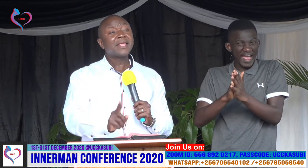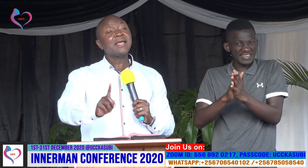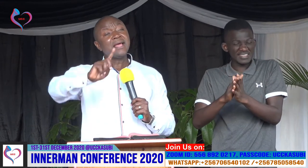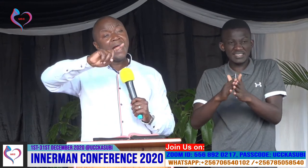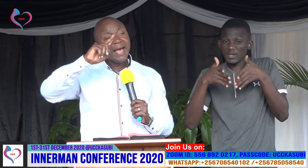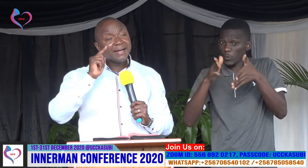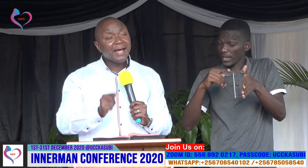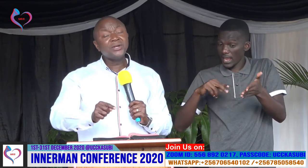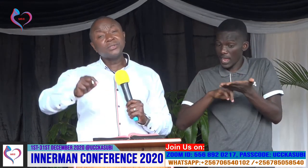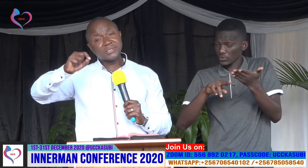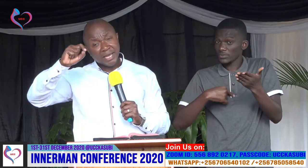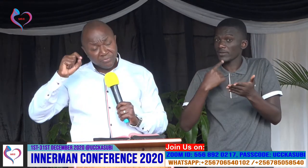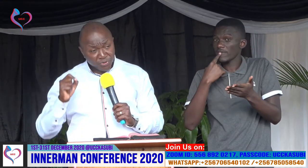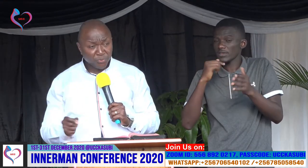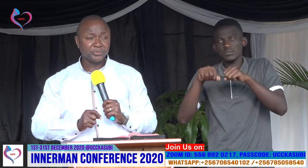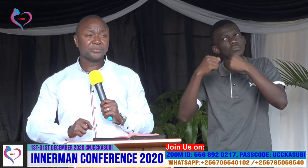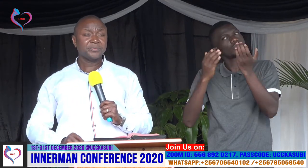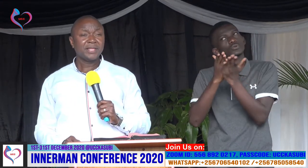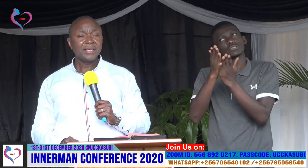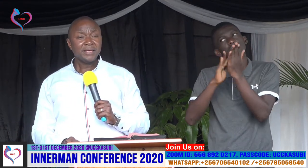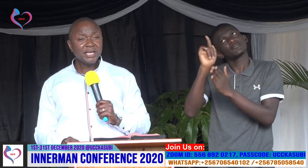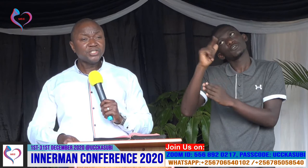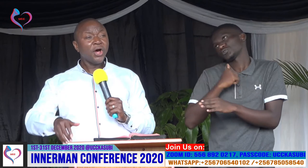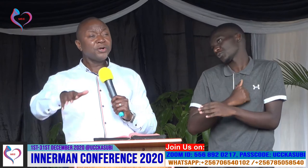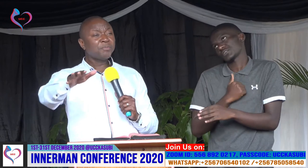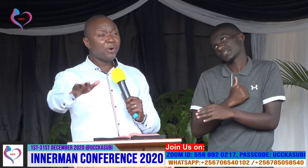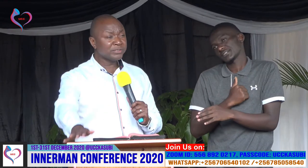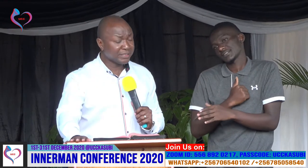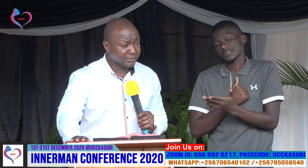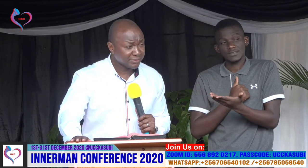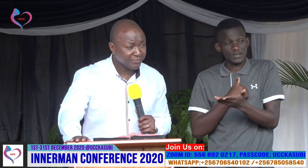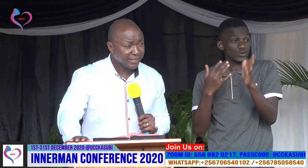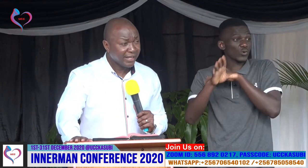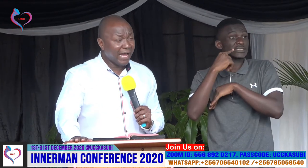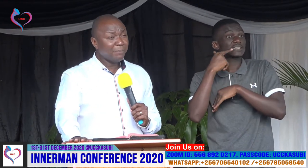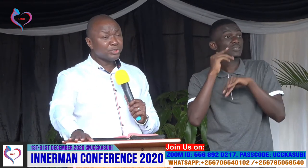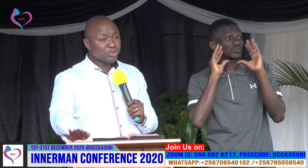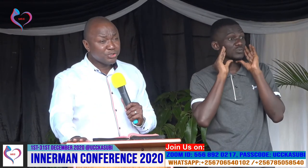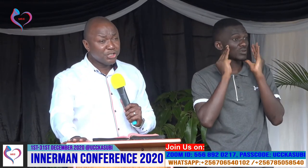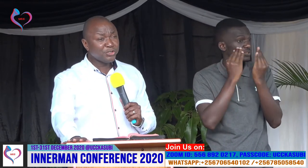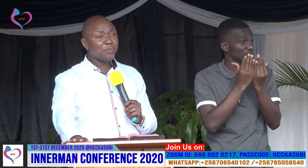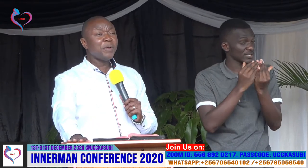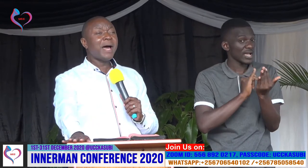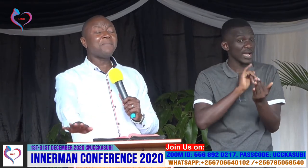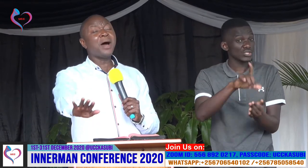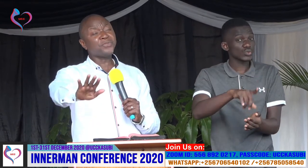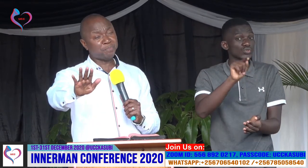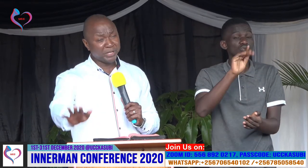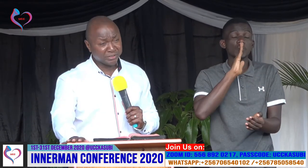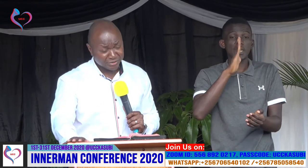I cannot serve you. He told Moses, I'm choosing you to be